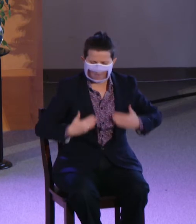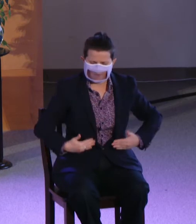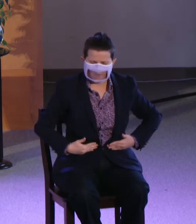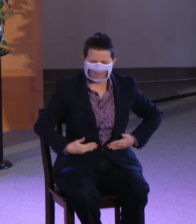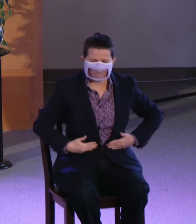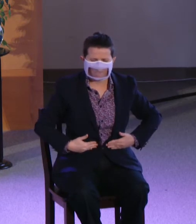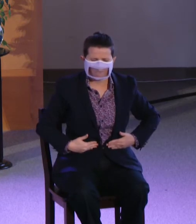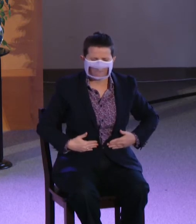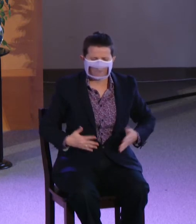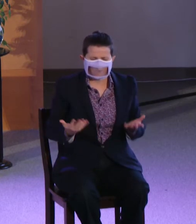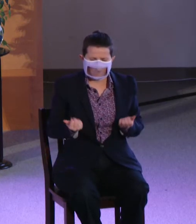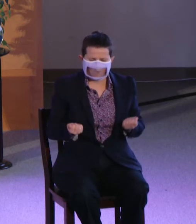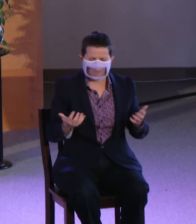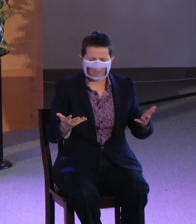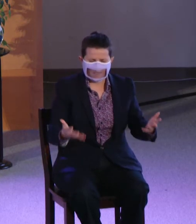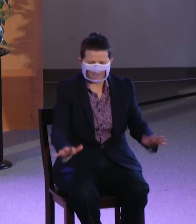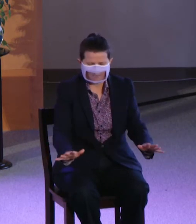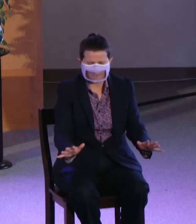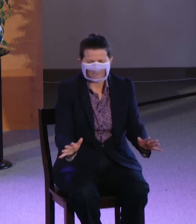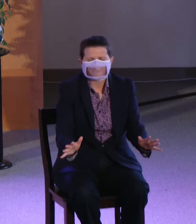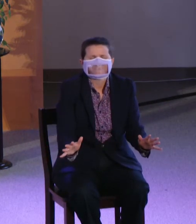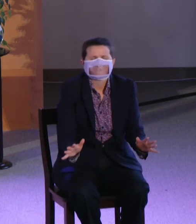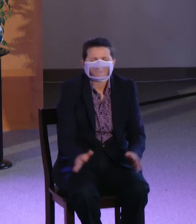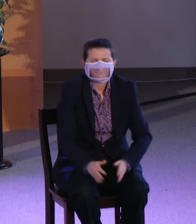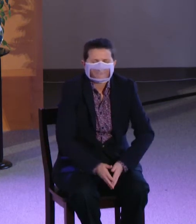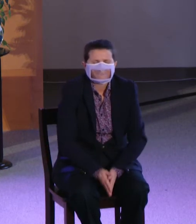And be open to a breakthrough.